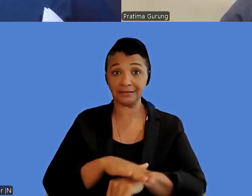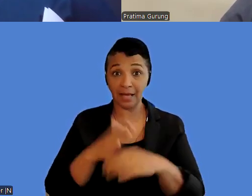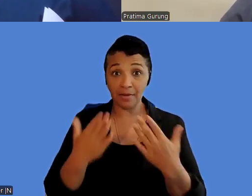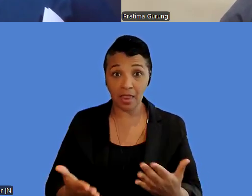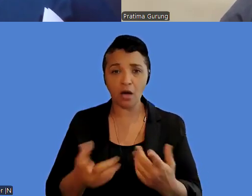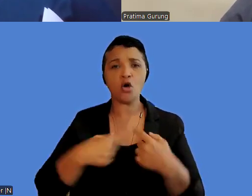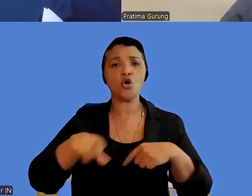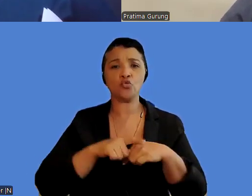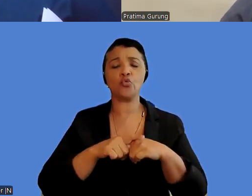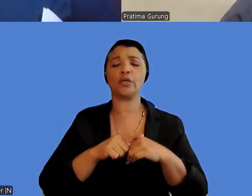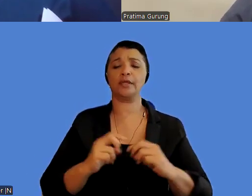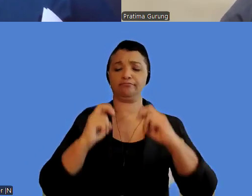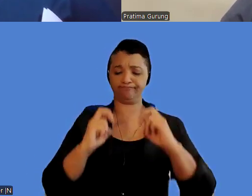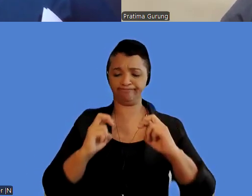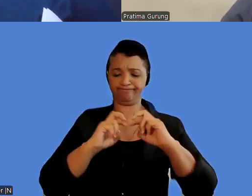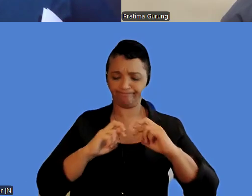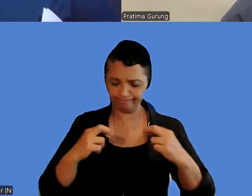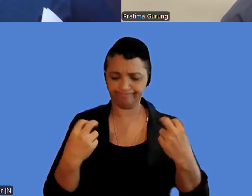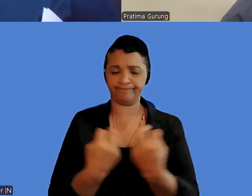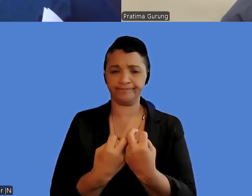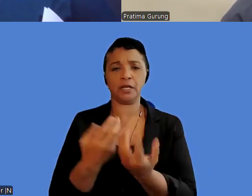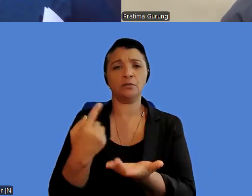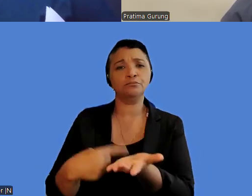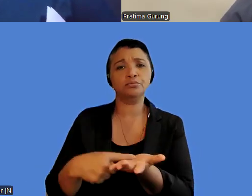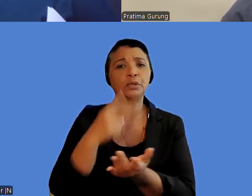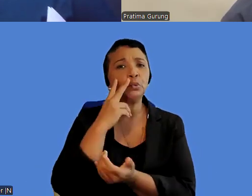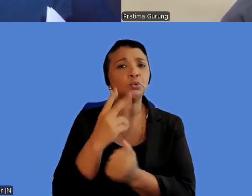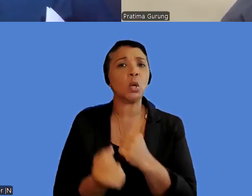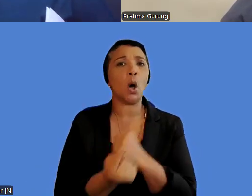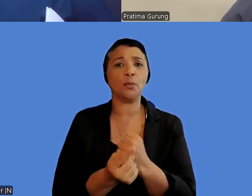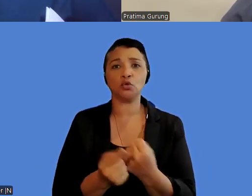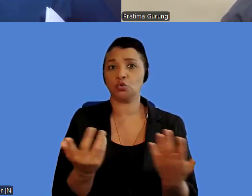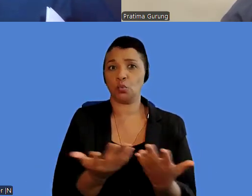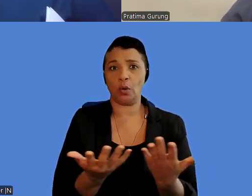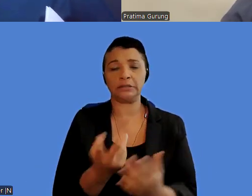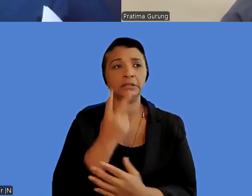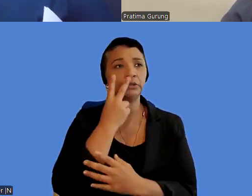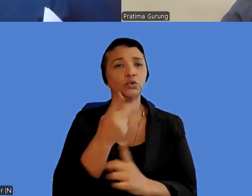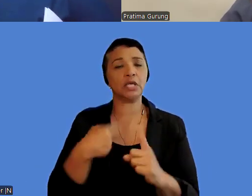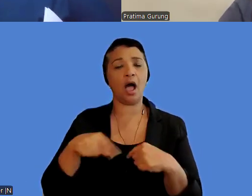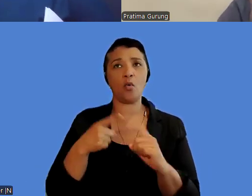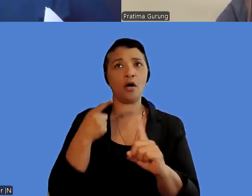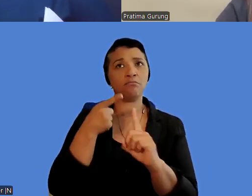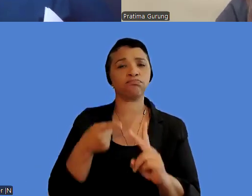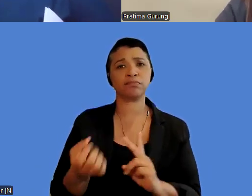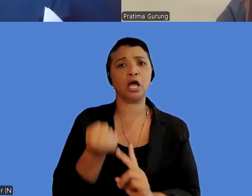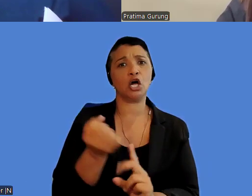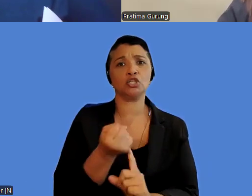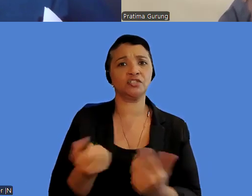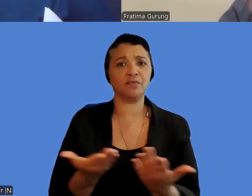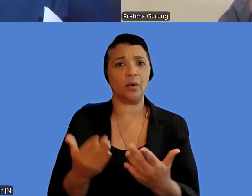down collectively and to look at these opportunities, to look at the achievements that we have done